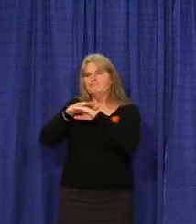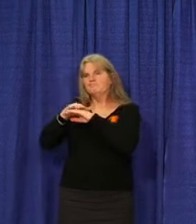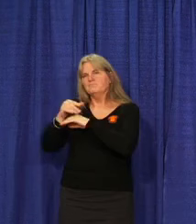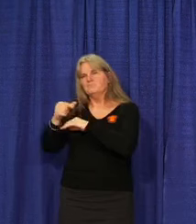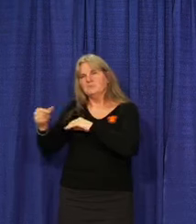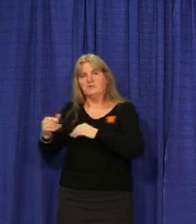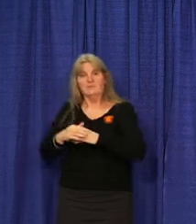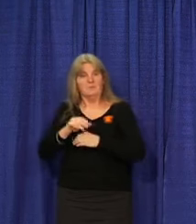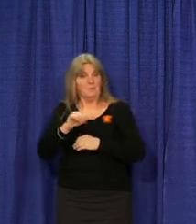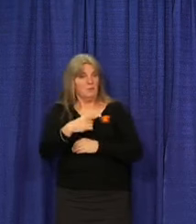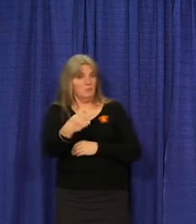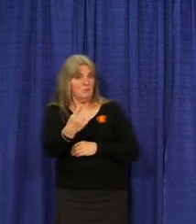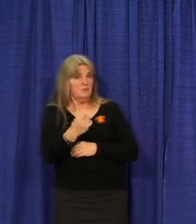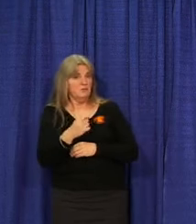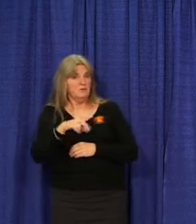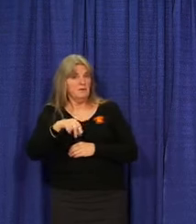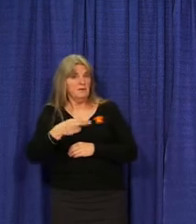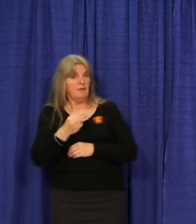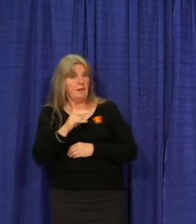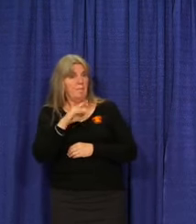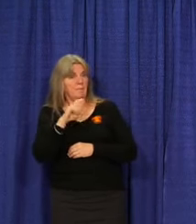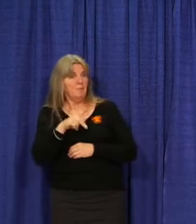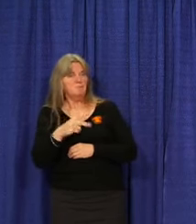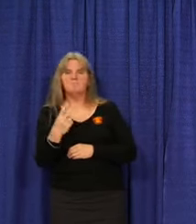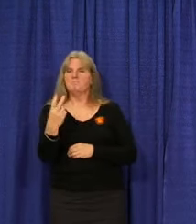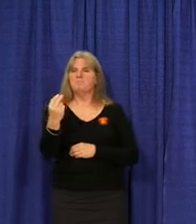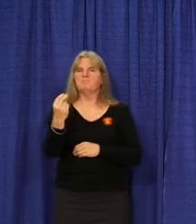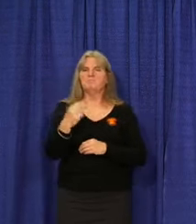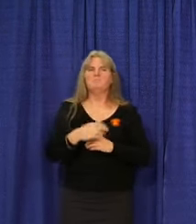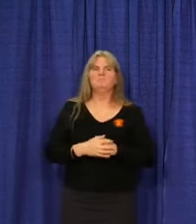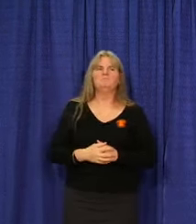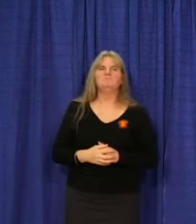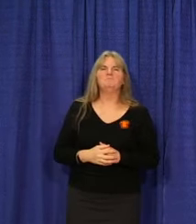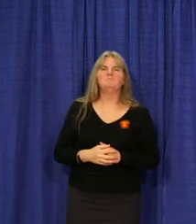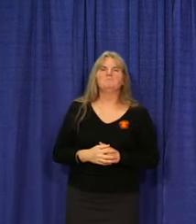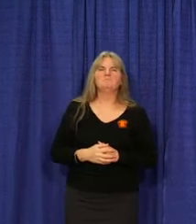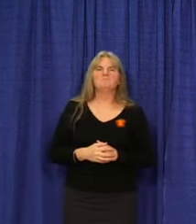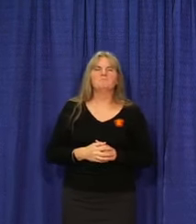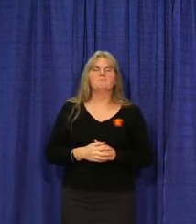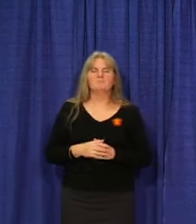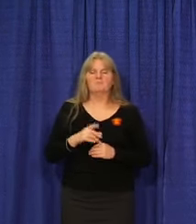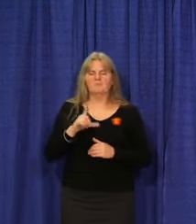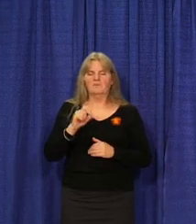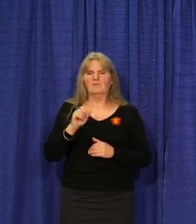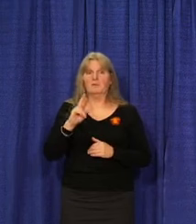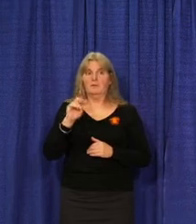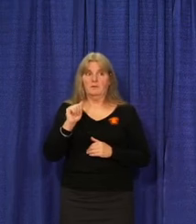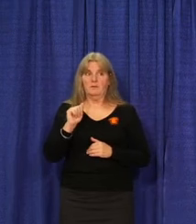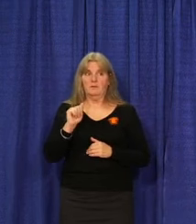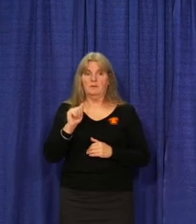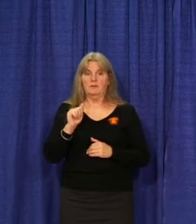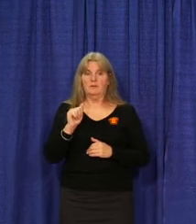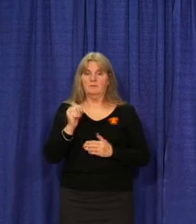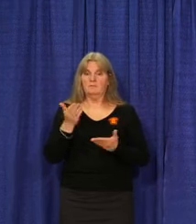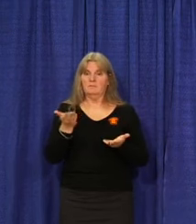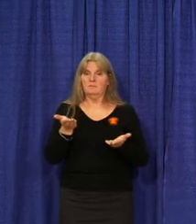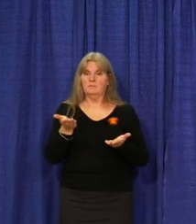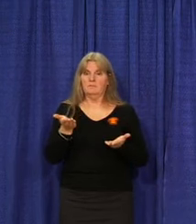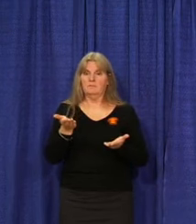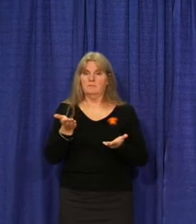Do you have a follow-up, Philippe? I do not. Thank you. Thank you. Laura, are you with us?